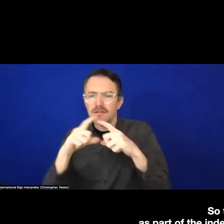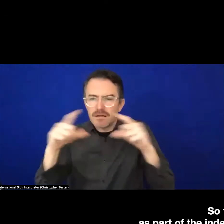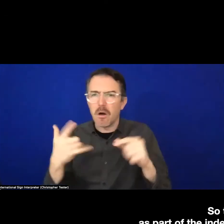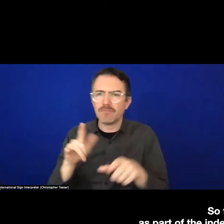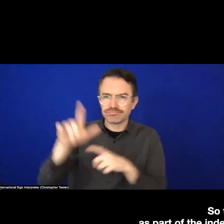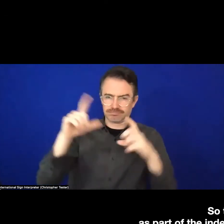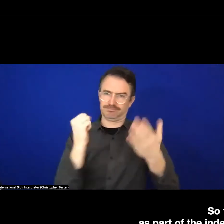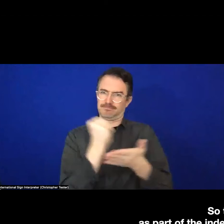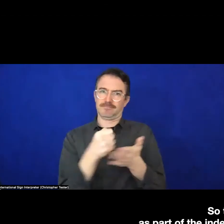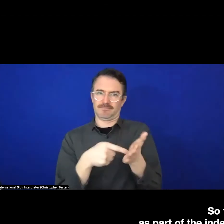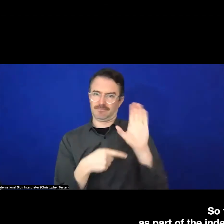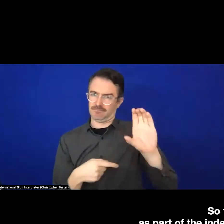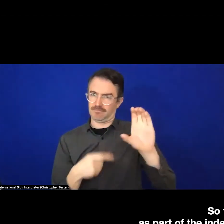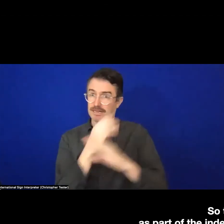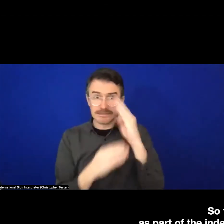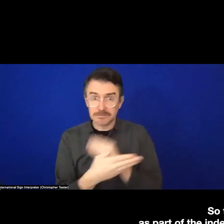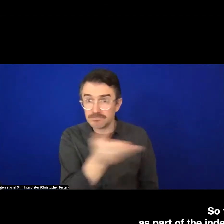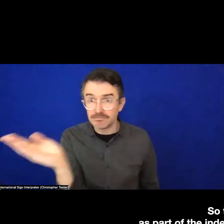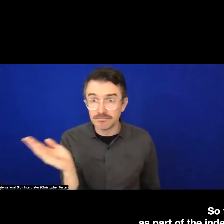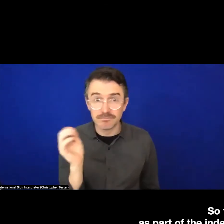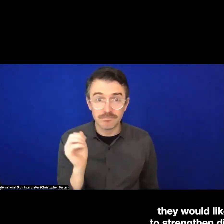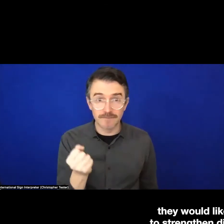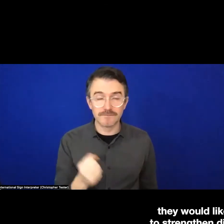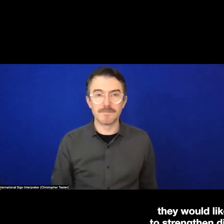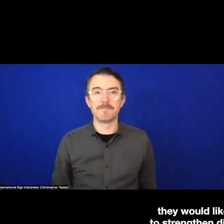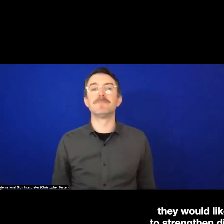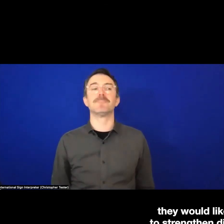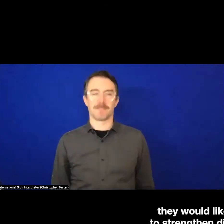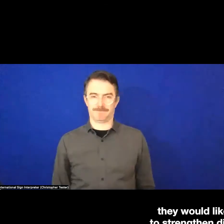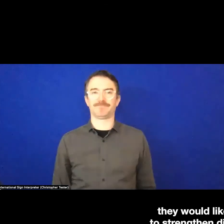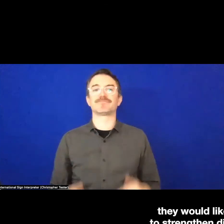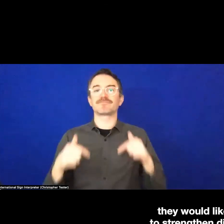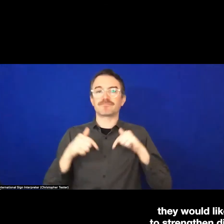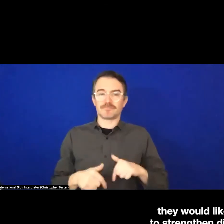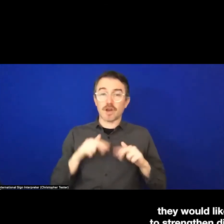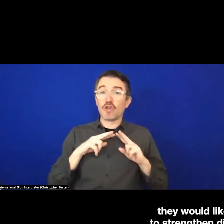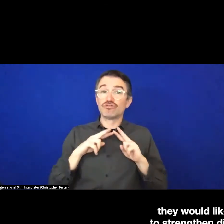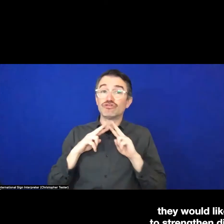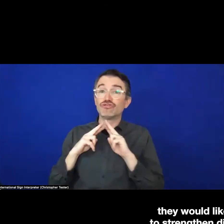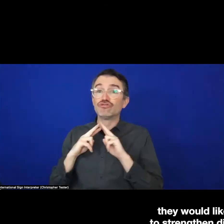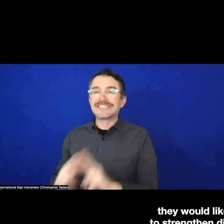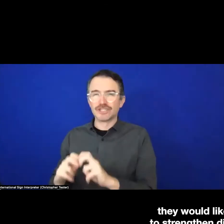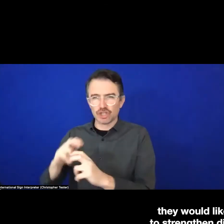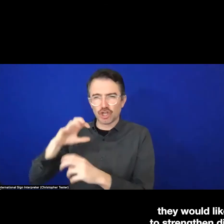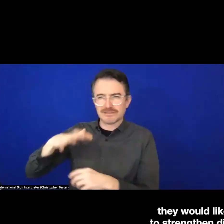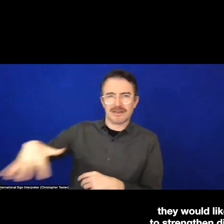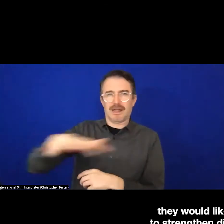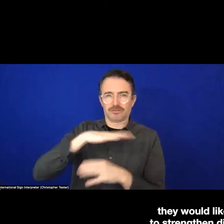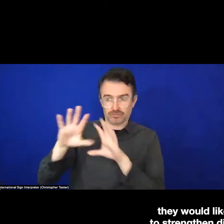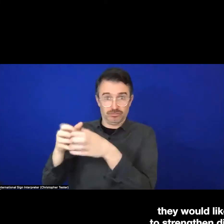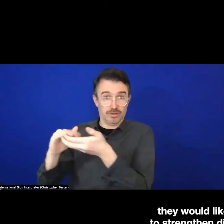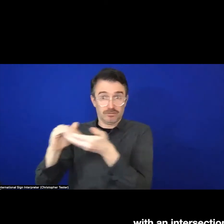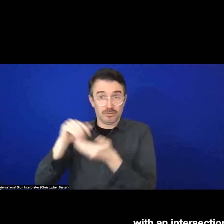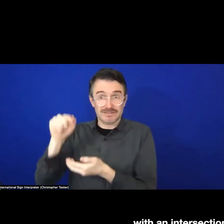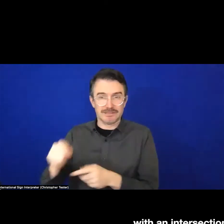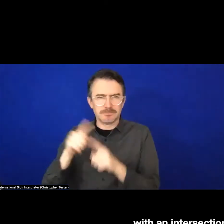Agency. So they, as part of the independent institution, they would like to committed to strengthen